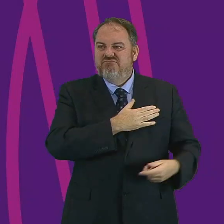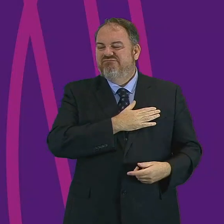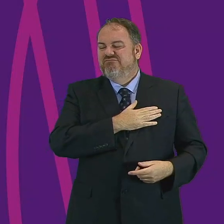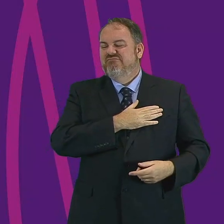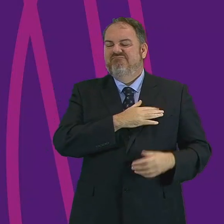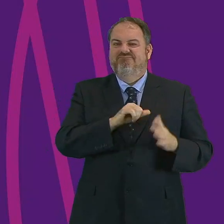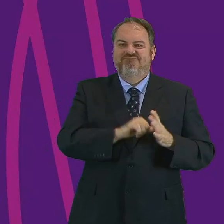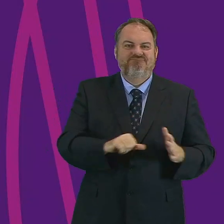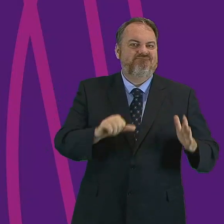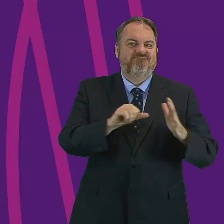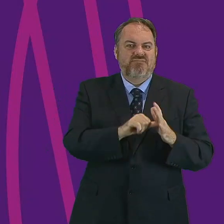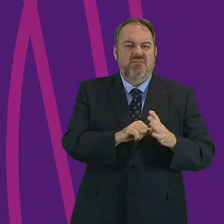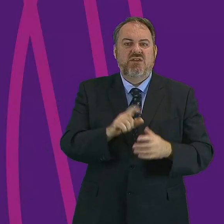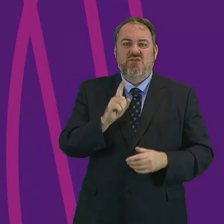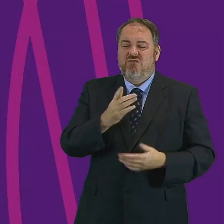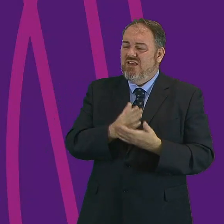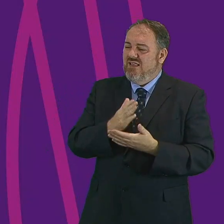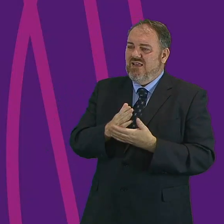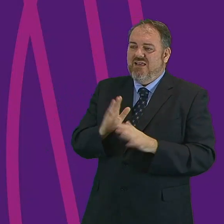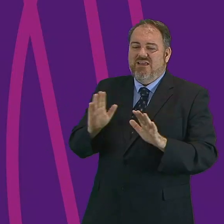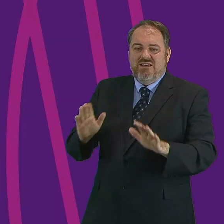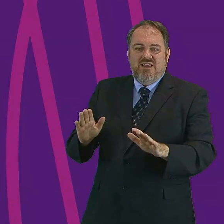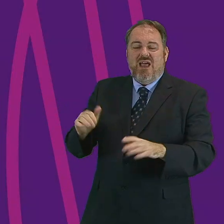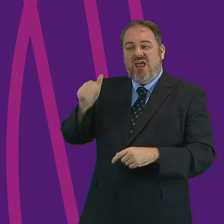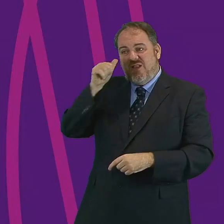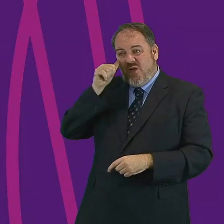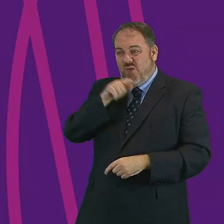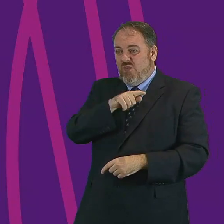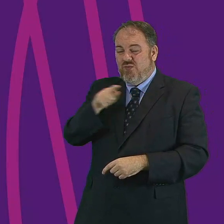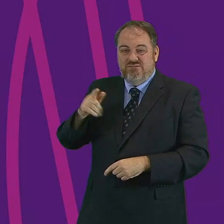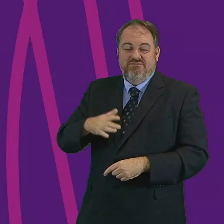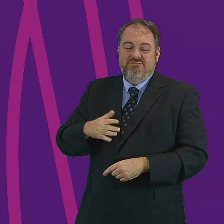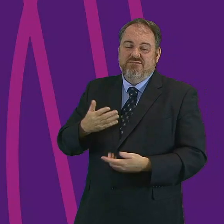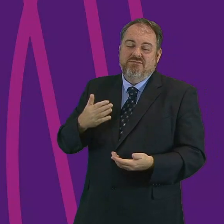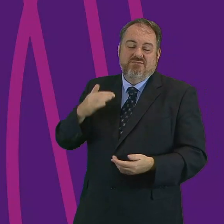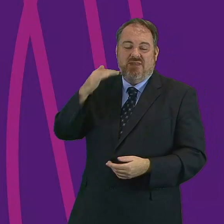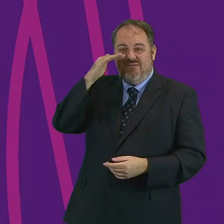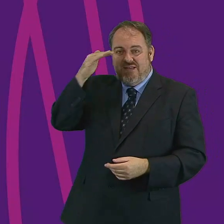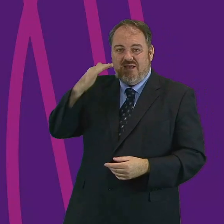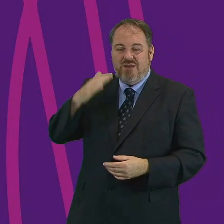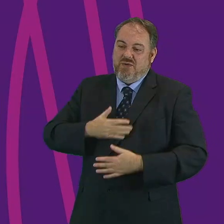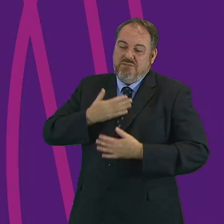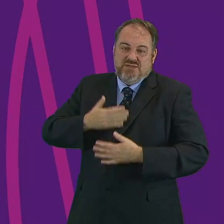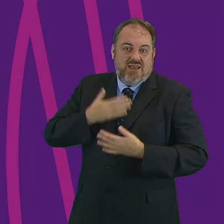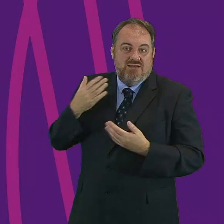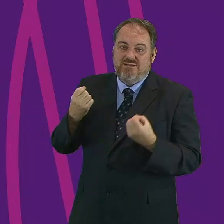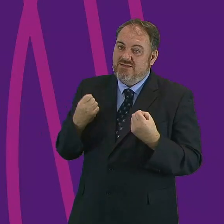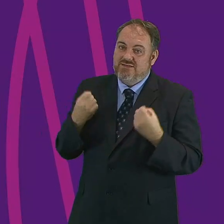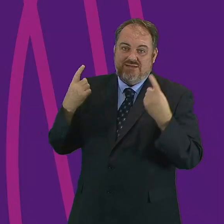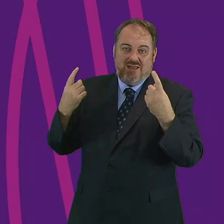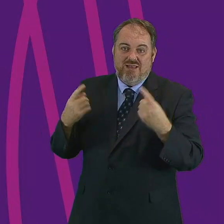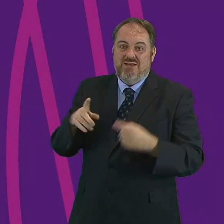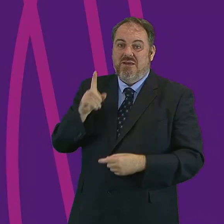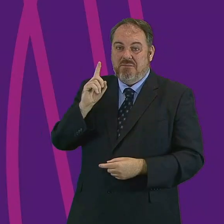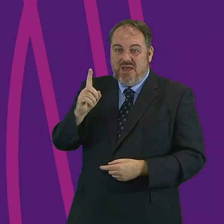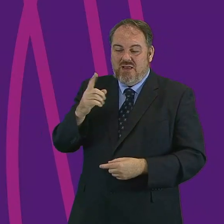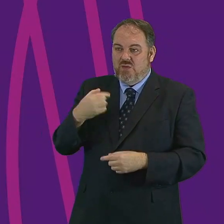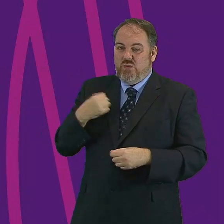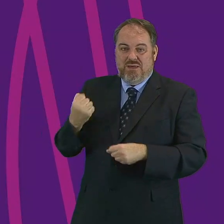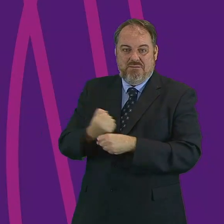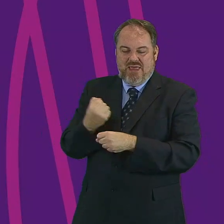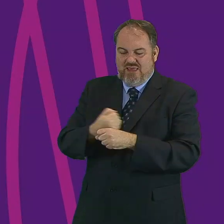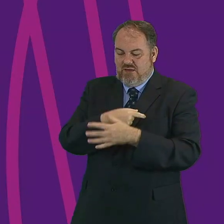is that we're not just talking here about family members visiting loved ones in care homes. It is about the role that family